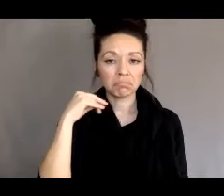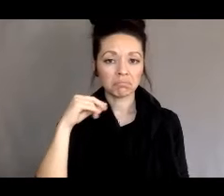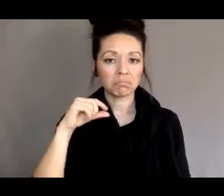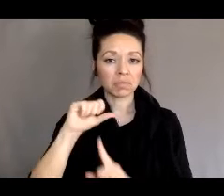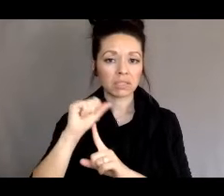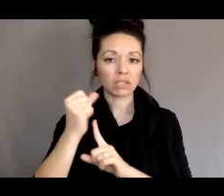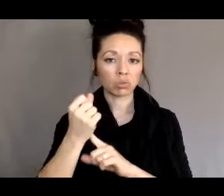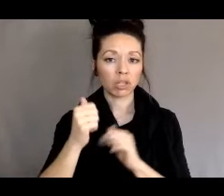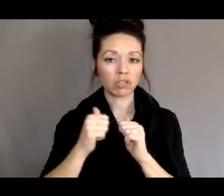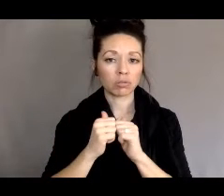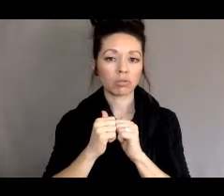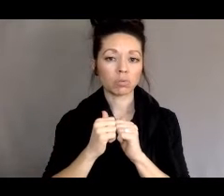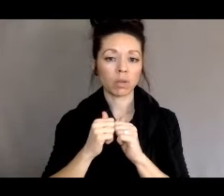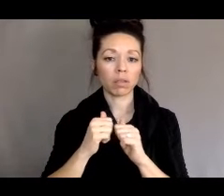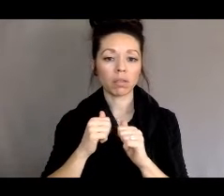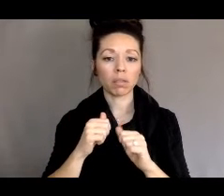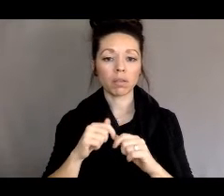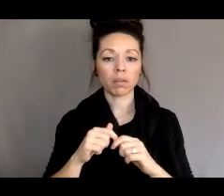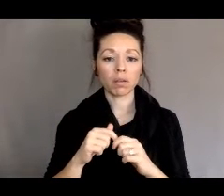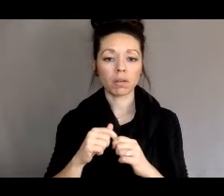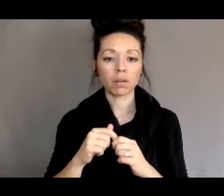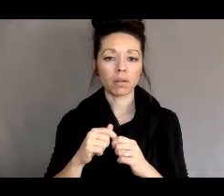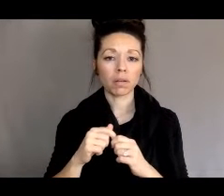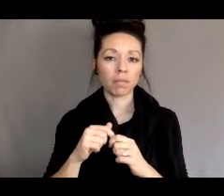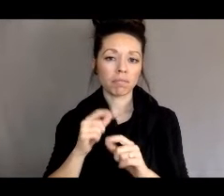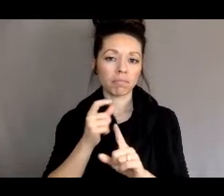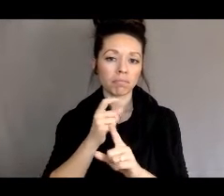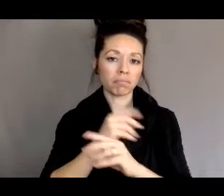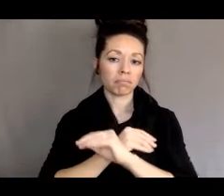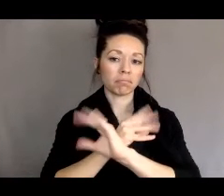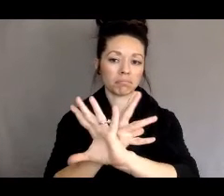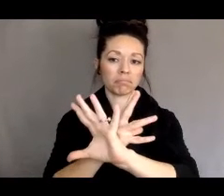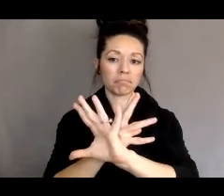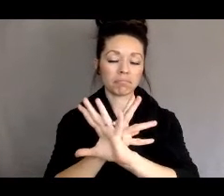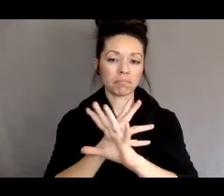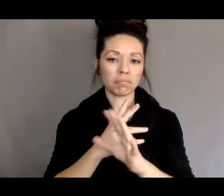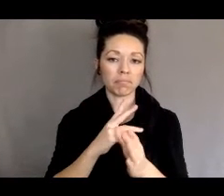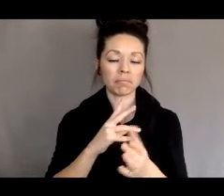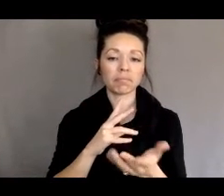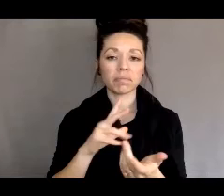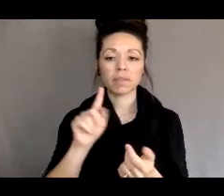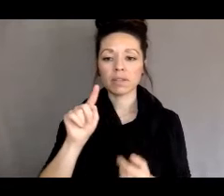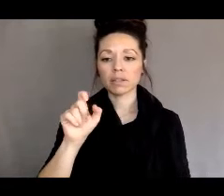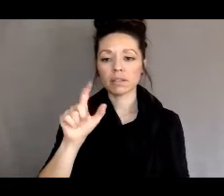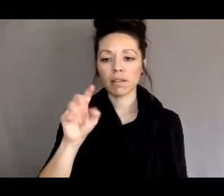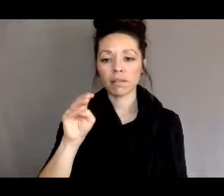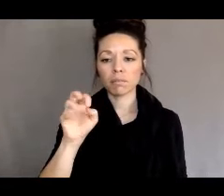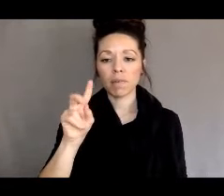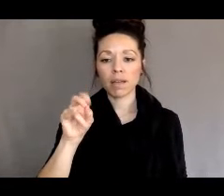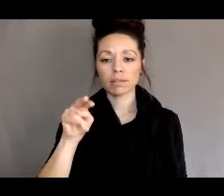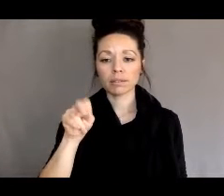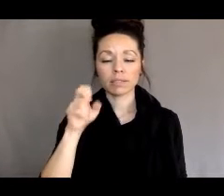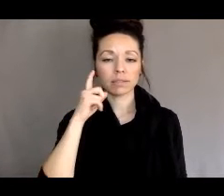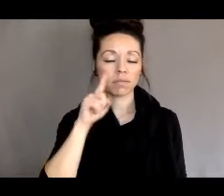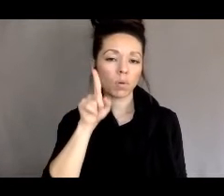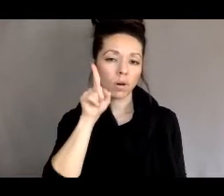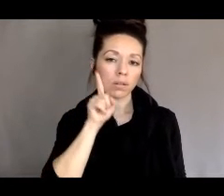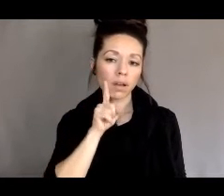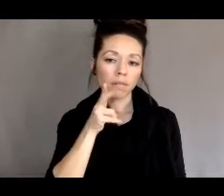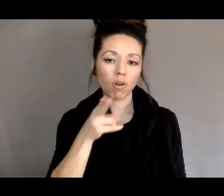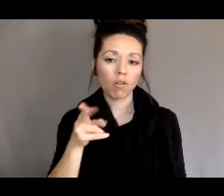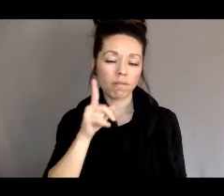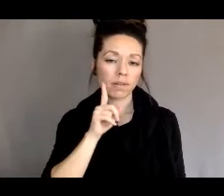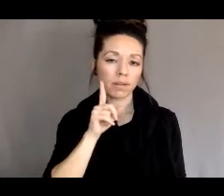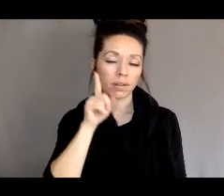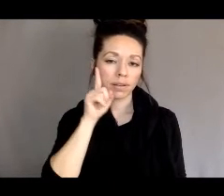situations and impacts on telemedicine as it relates to the deaf, the hard of hearing, and deafblind community.